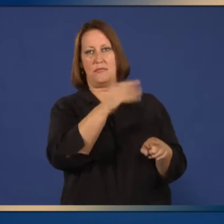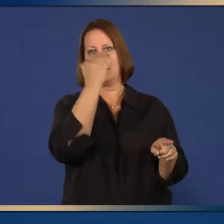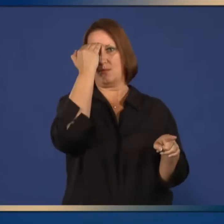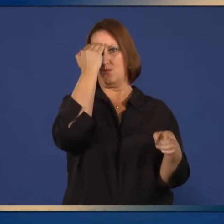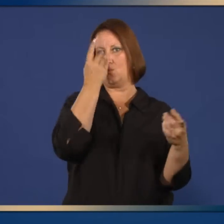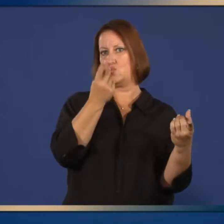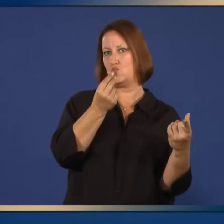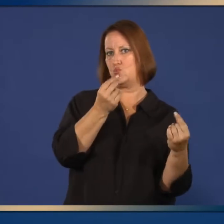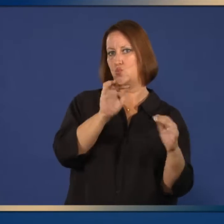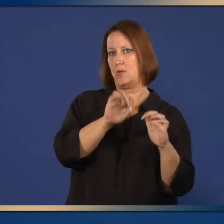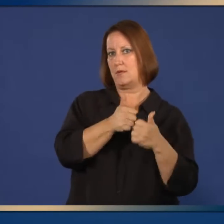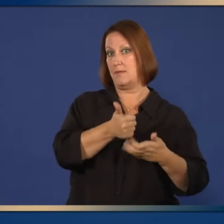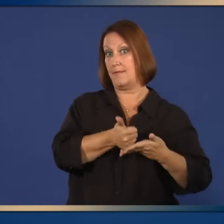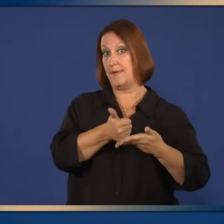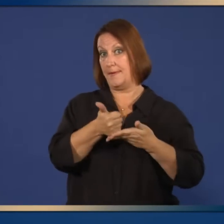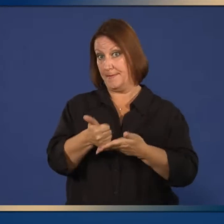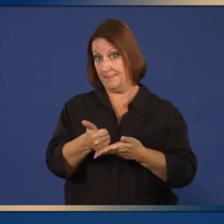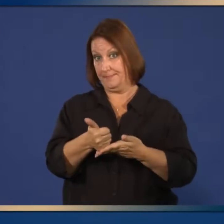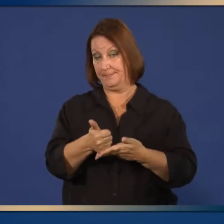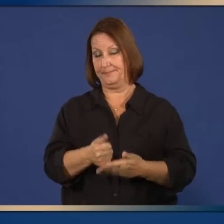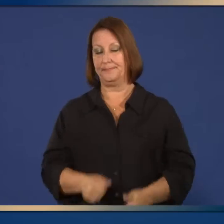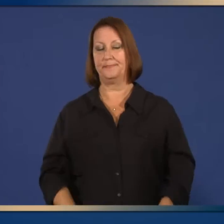the vaccination was given.